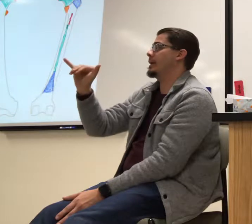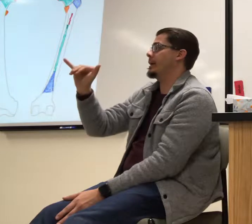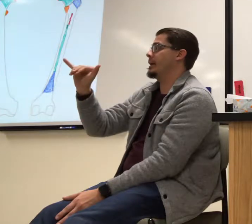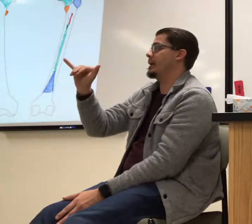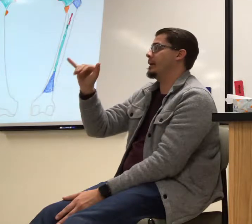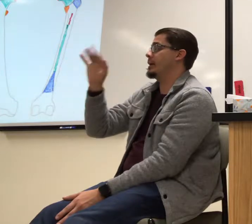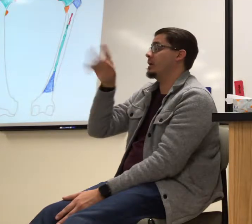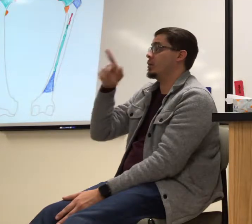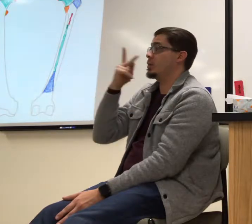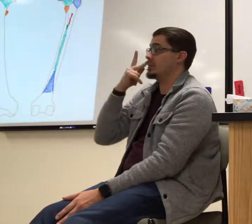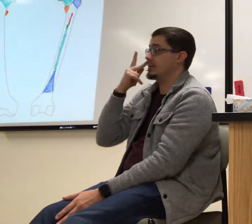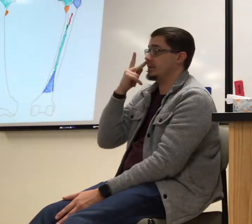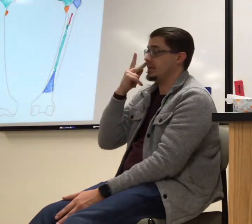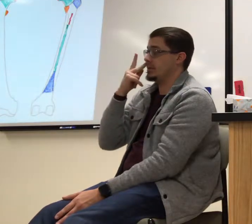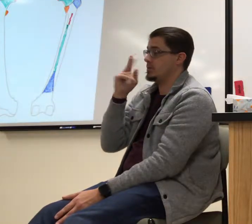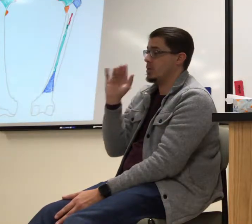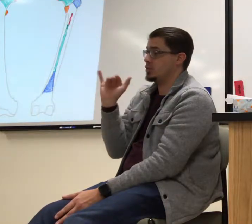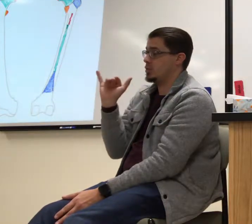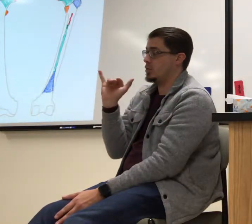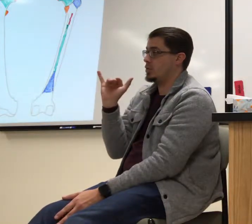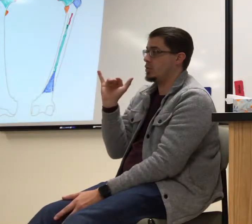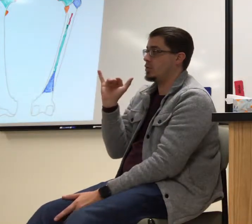You'll see